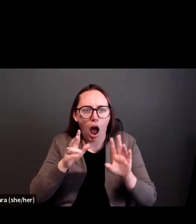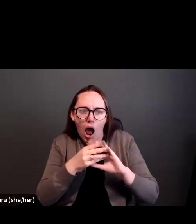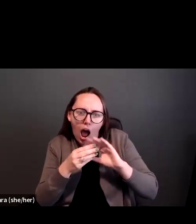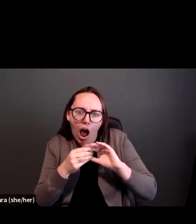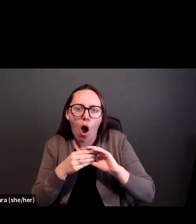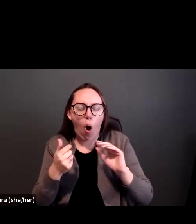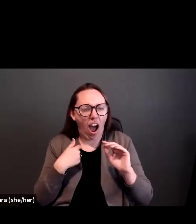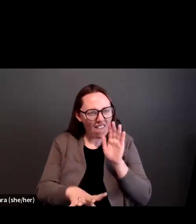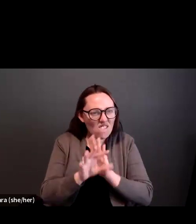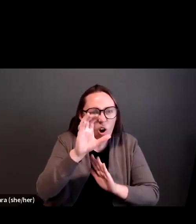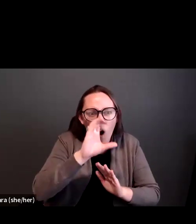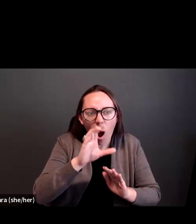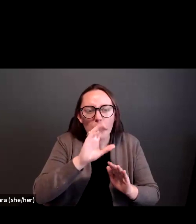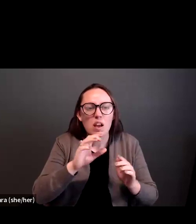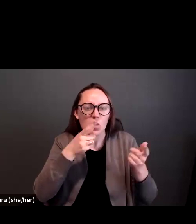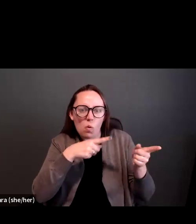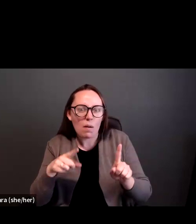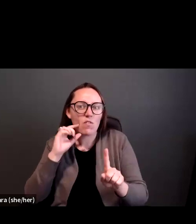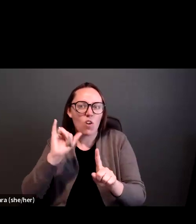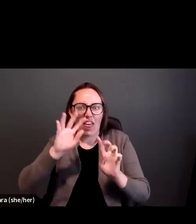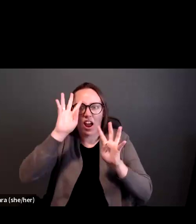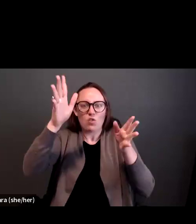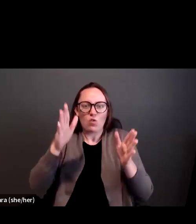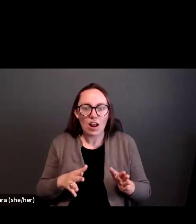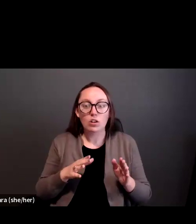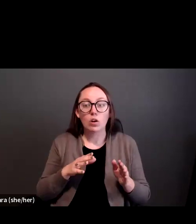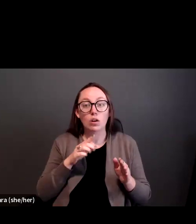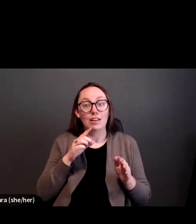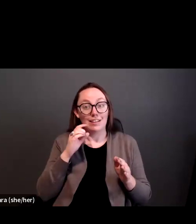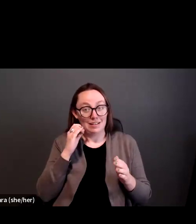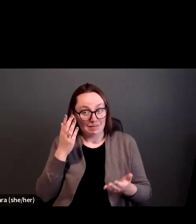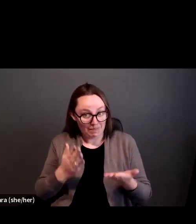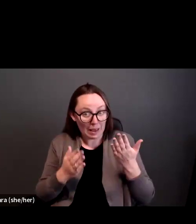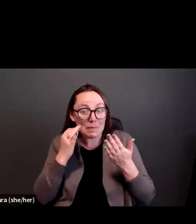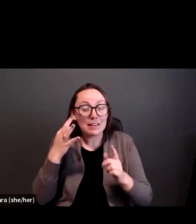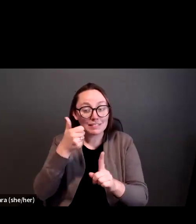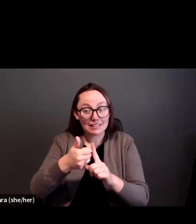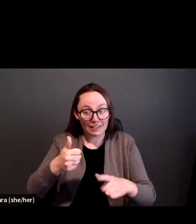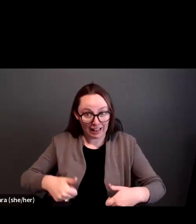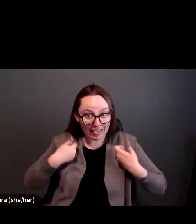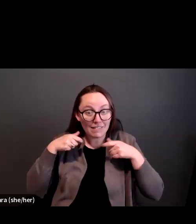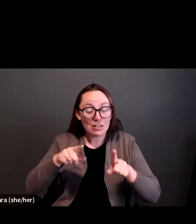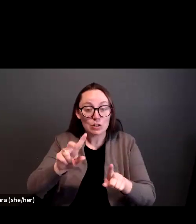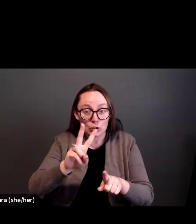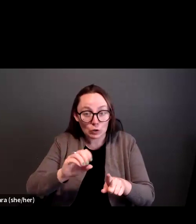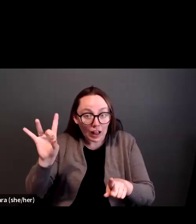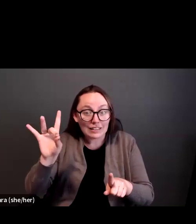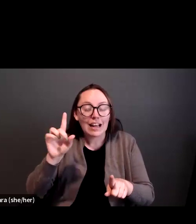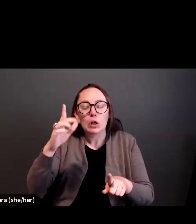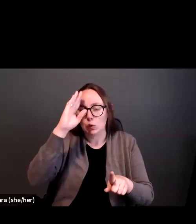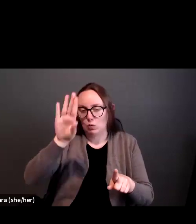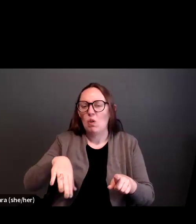happening to this creator throughout the year 2008. You lived through the year 2008, you may remember it was an election year. So this, and all the things that were going on during that